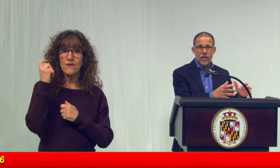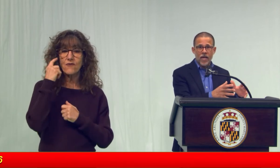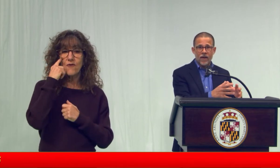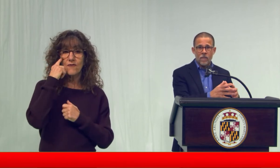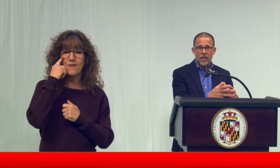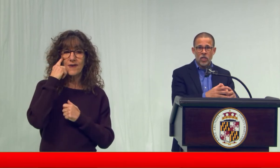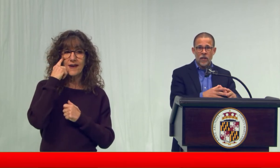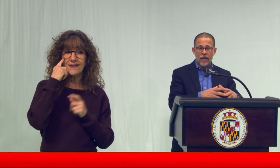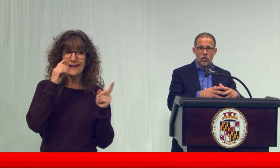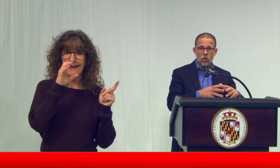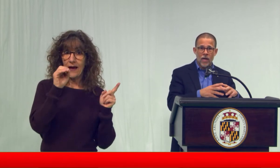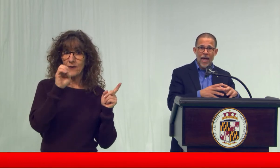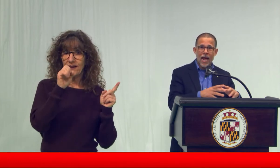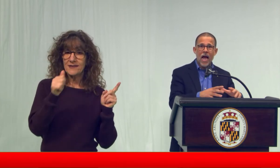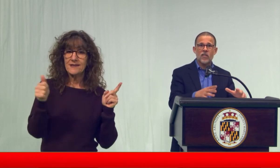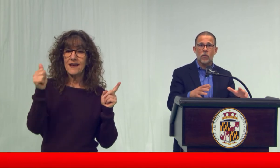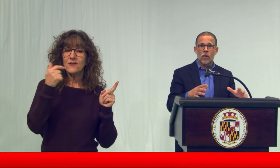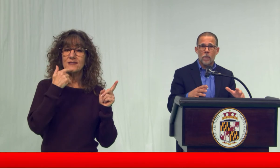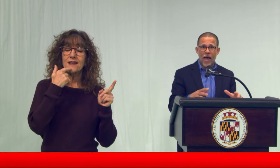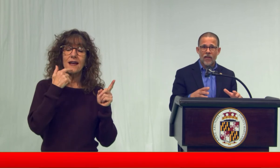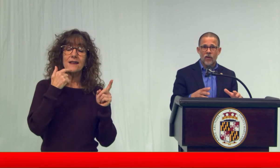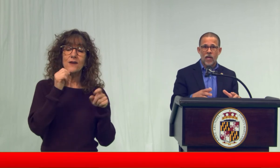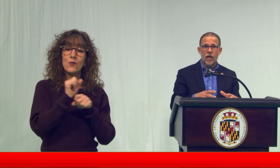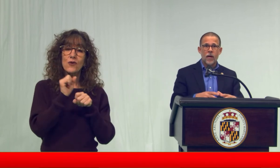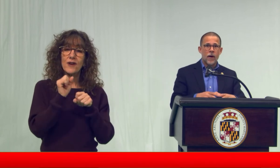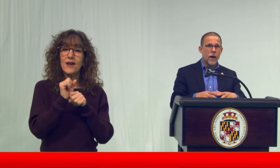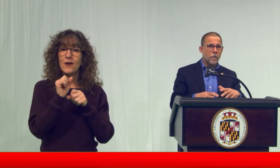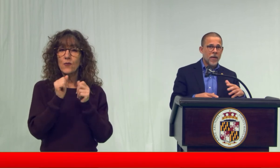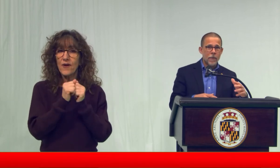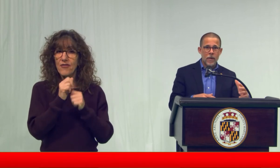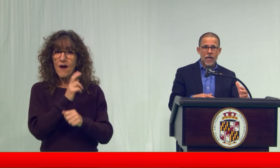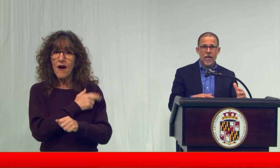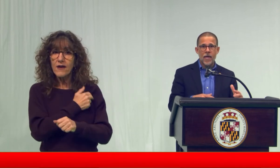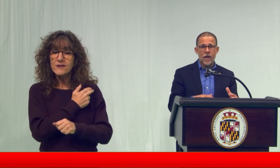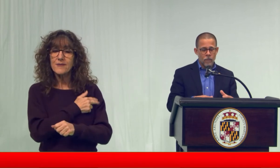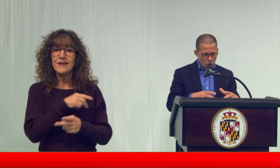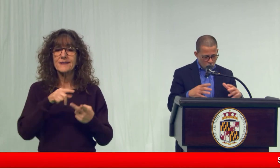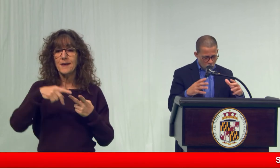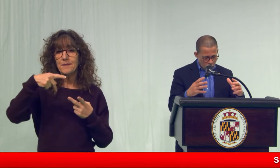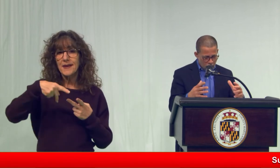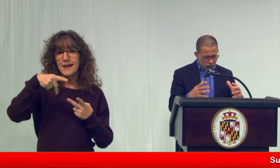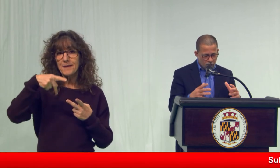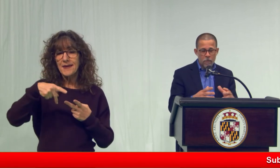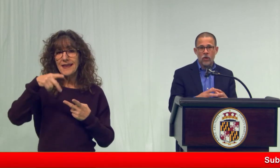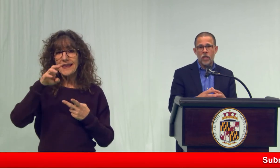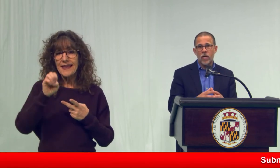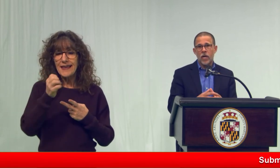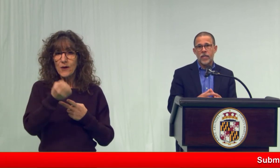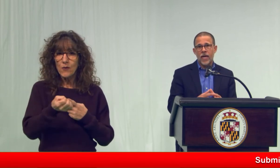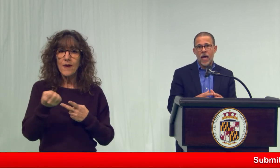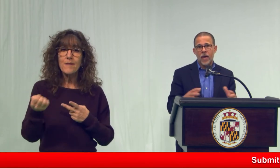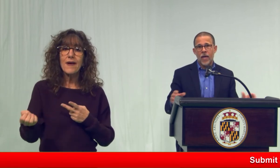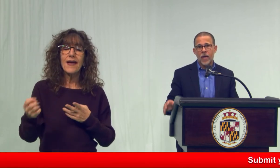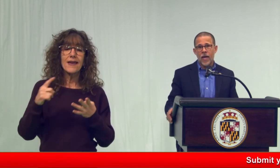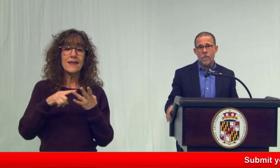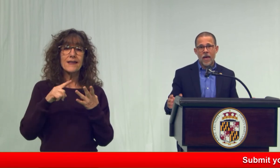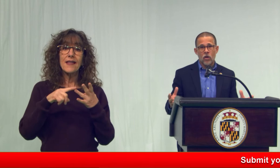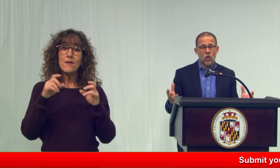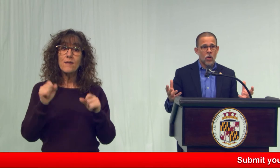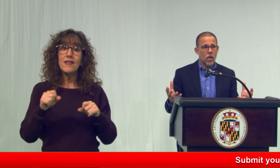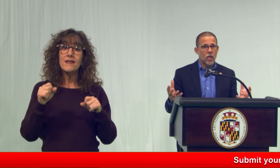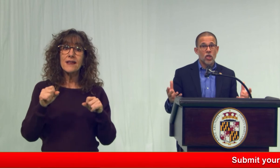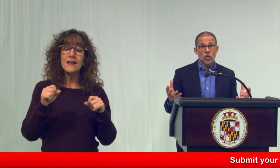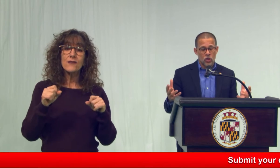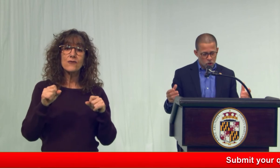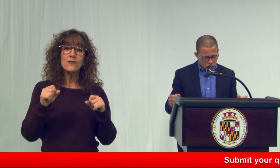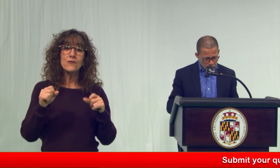As the county executive mentioned, as you're looking at hospital capacity, PPE, and the ability to take on a